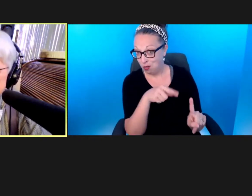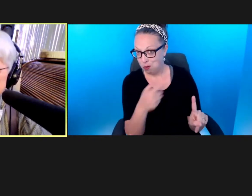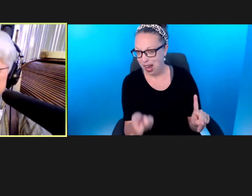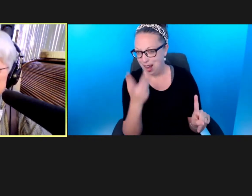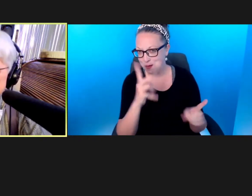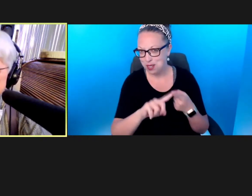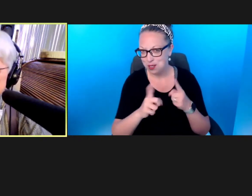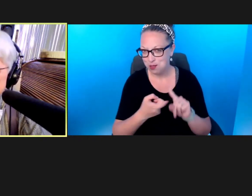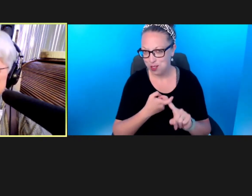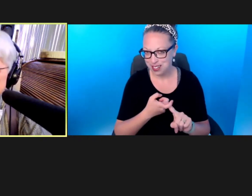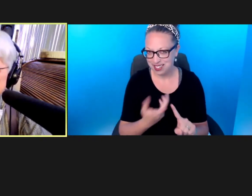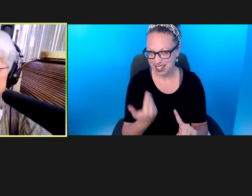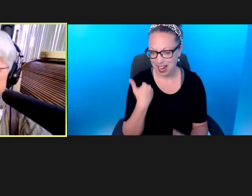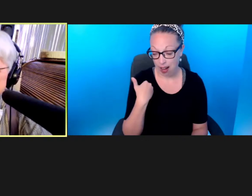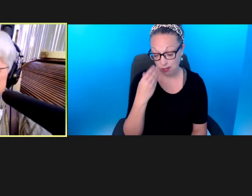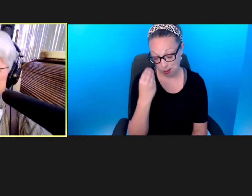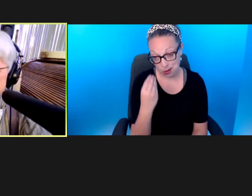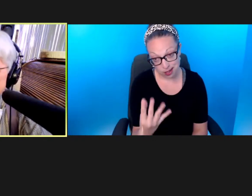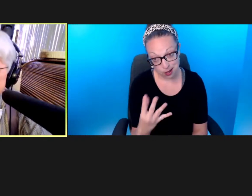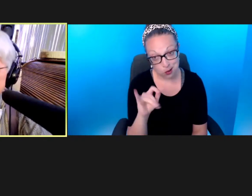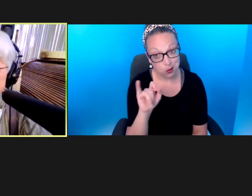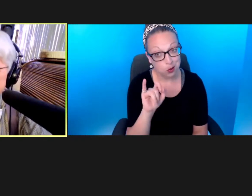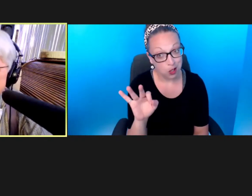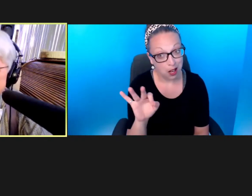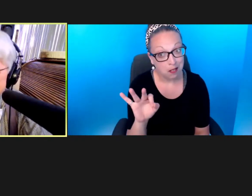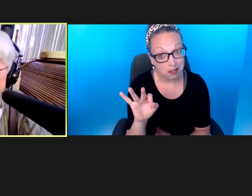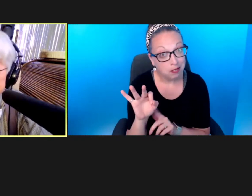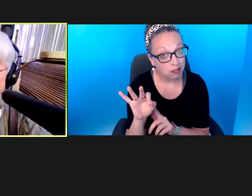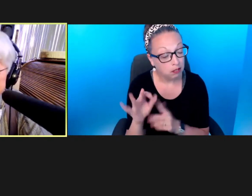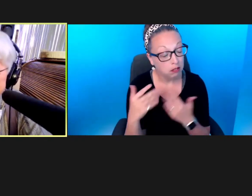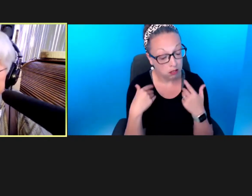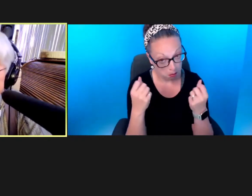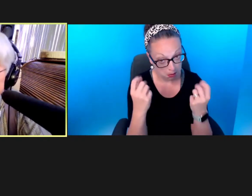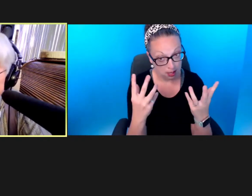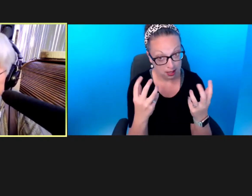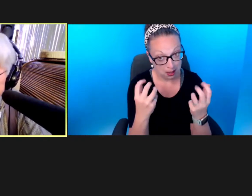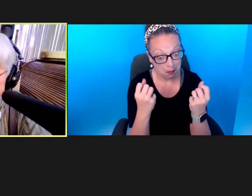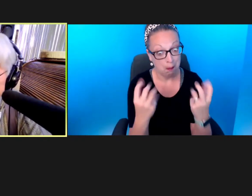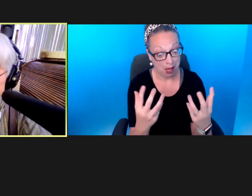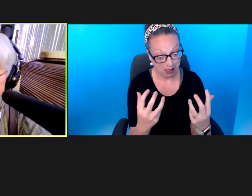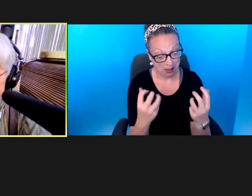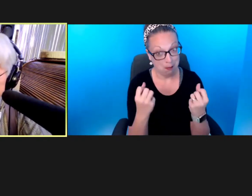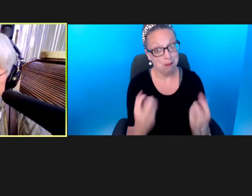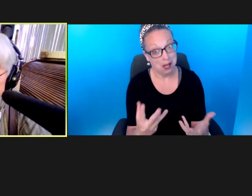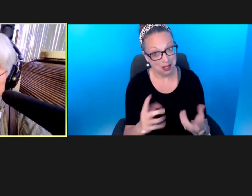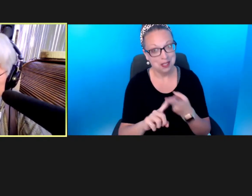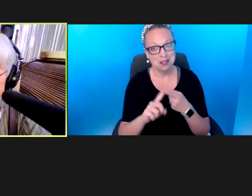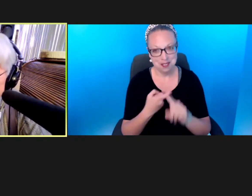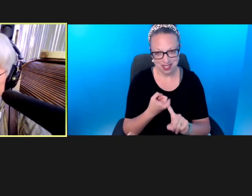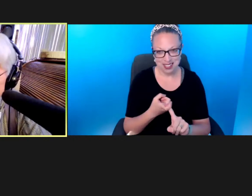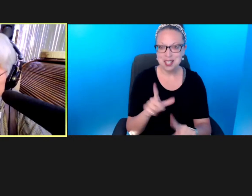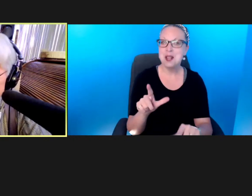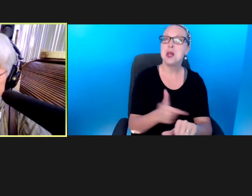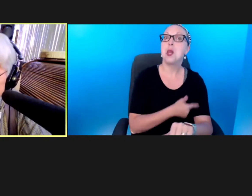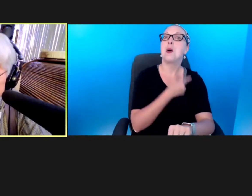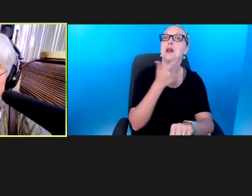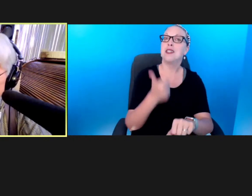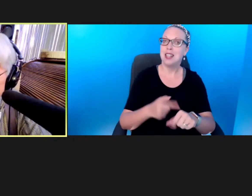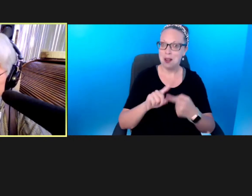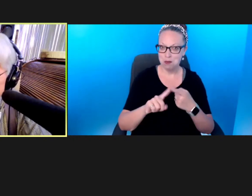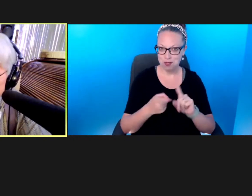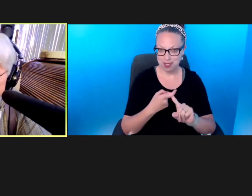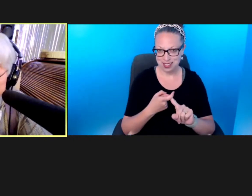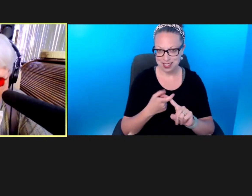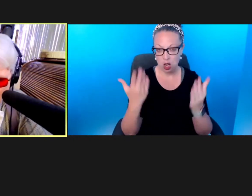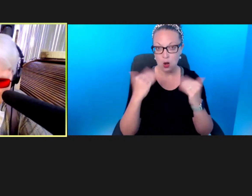have. Let me tell you, Jeff has many, many friends and longtime friends. Our next